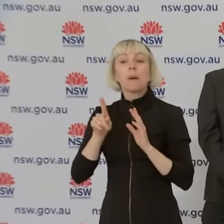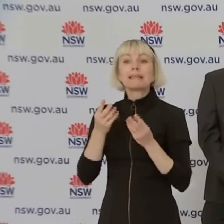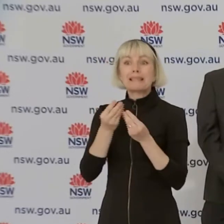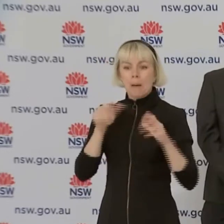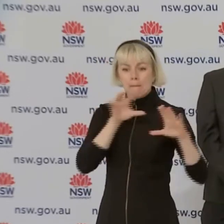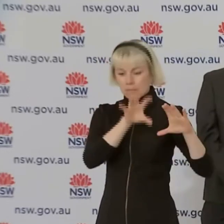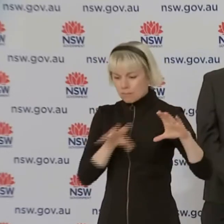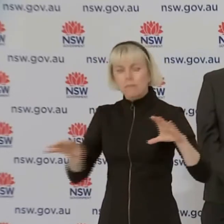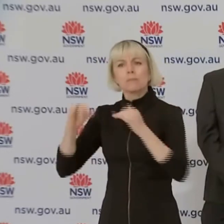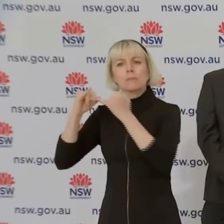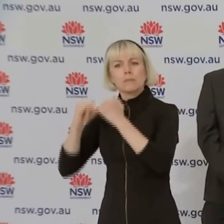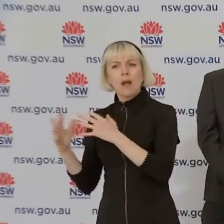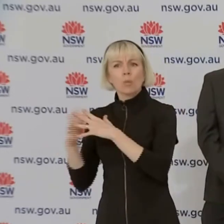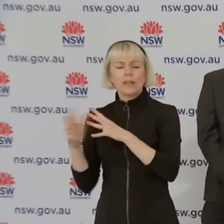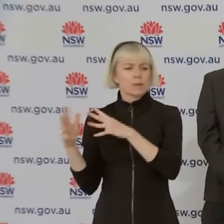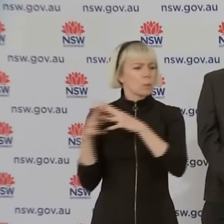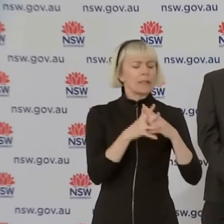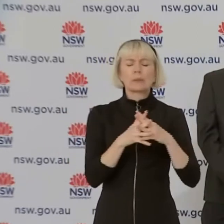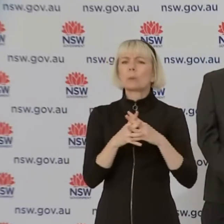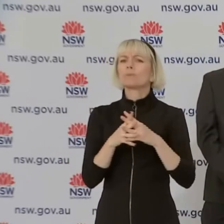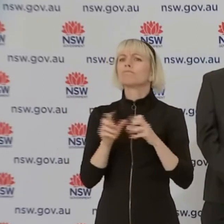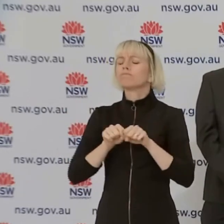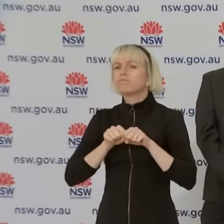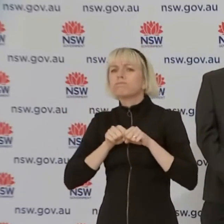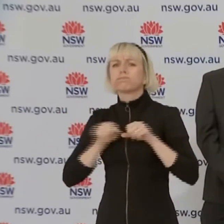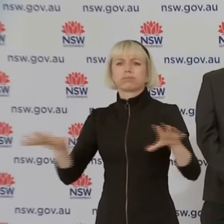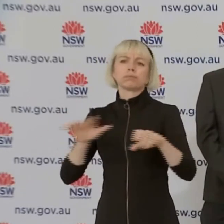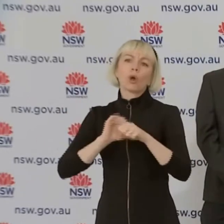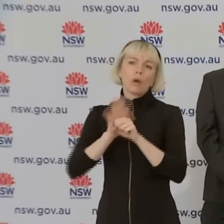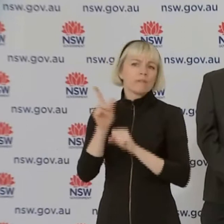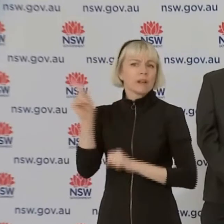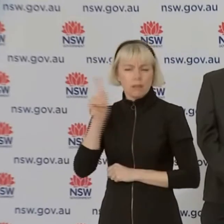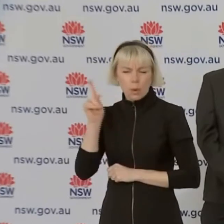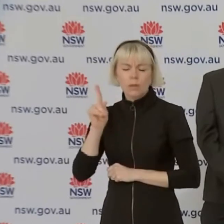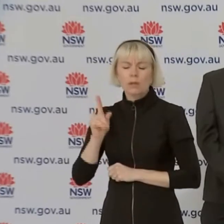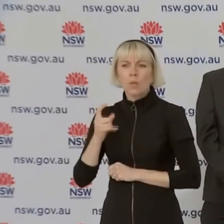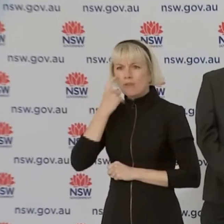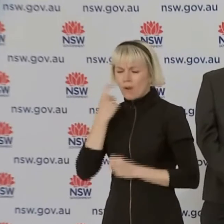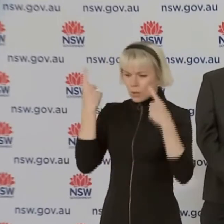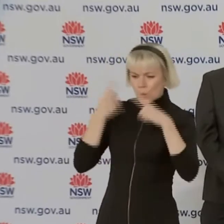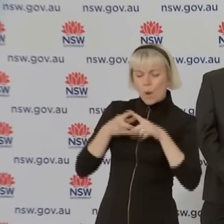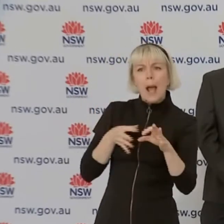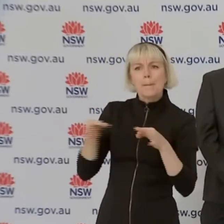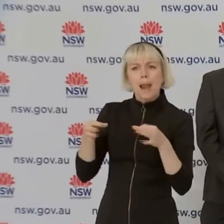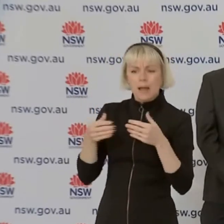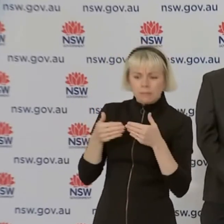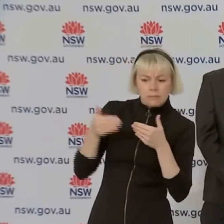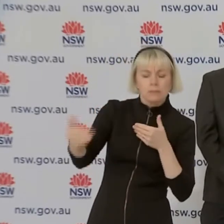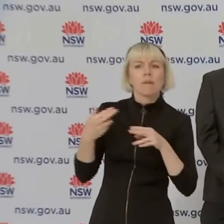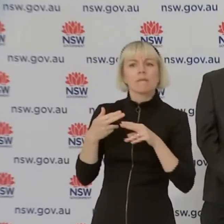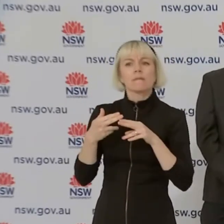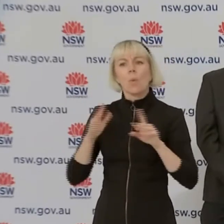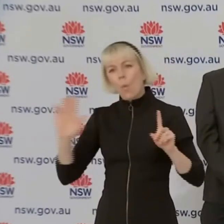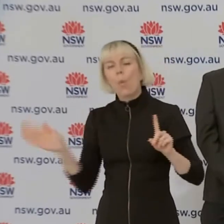those issues to try and provide opportunities as best we can and alternatives as best we can, but we're keen to make sure, especially when it comes to